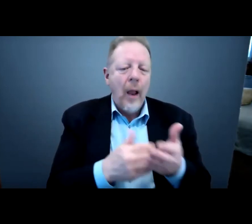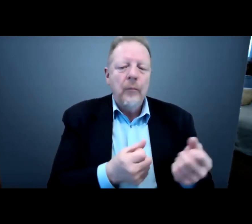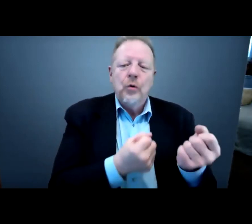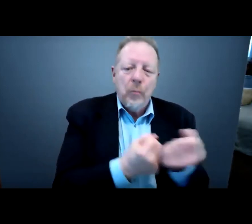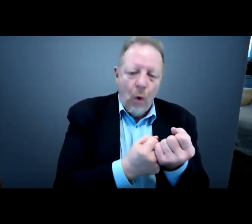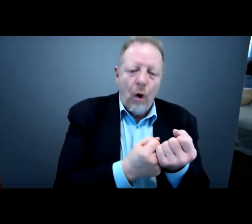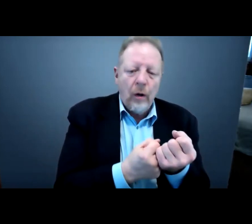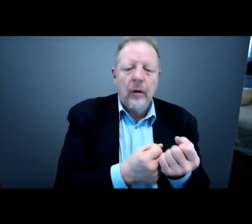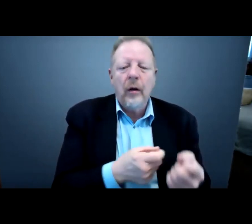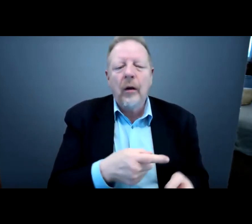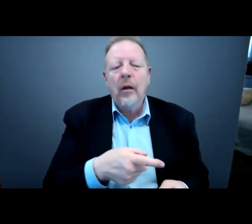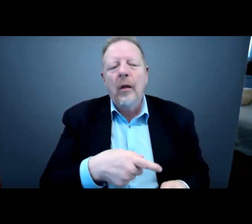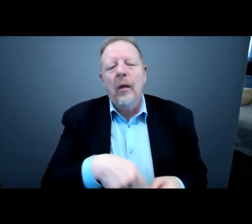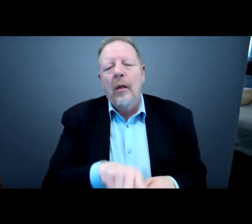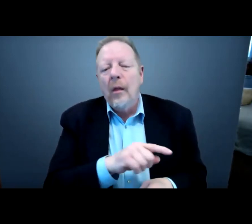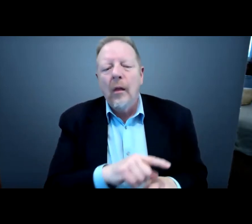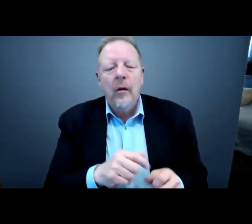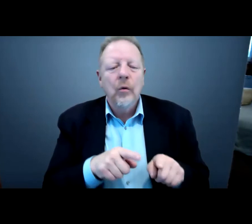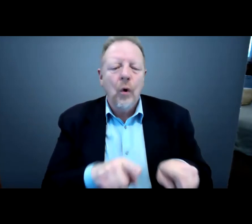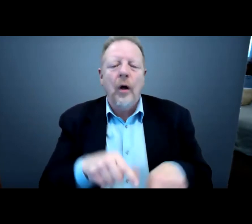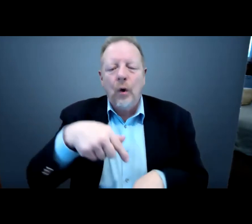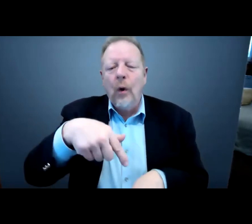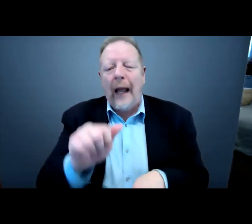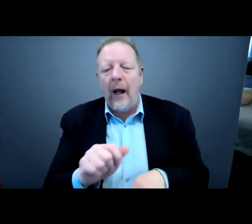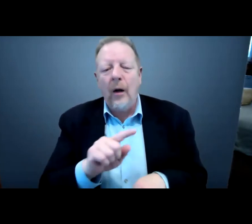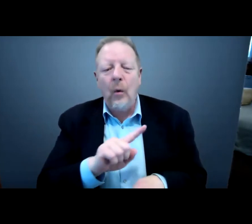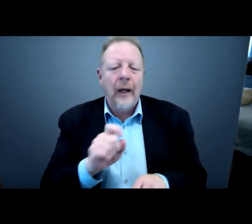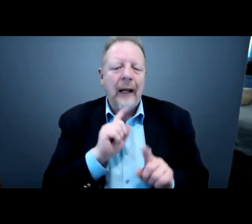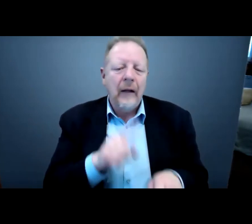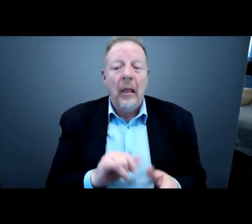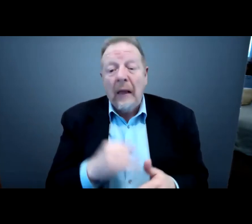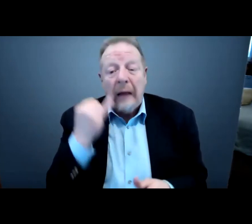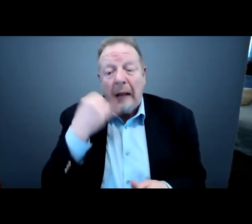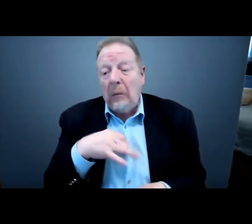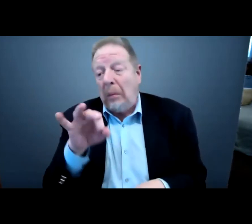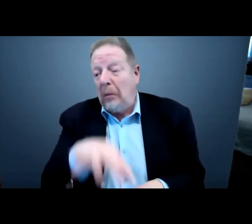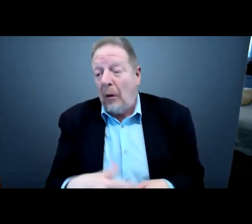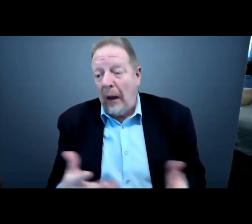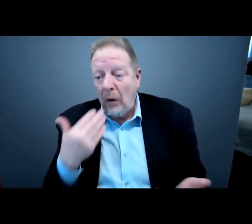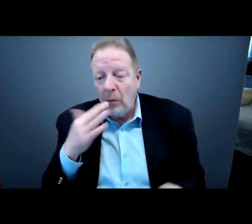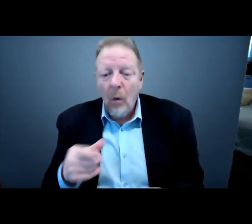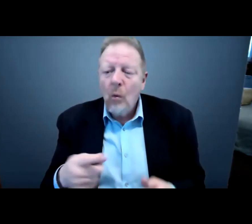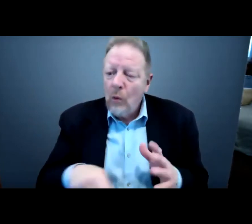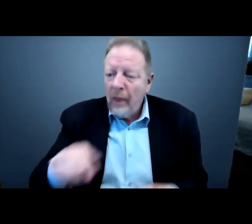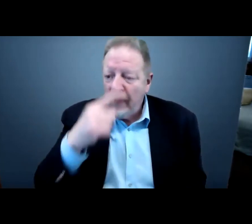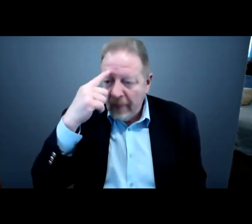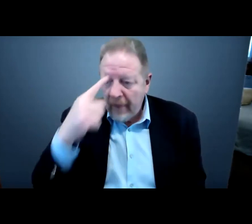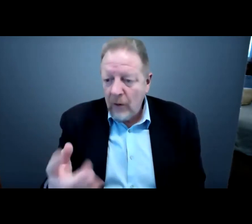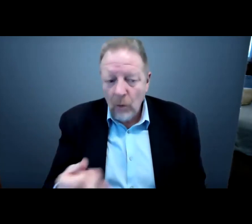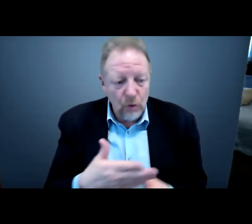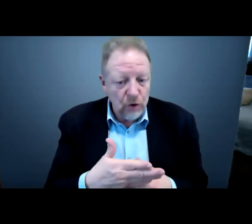the questions and answers. It was just kind of a thought. Does anybody have any thoughts they want to